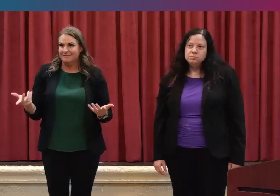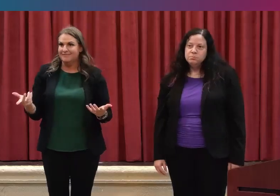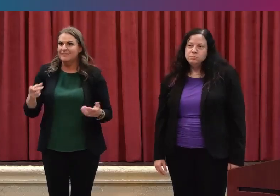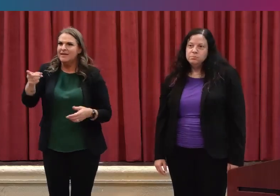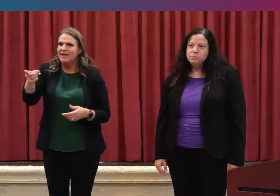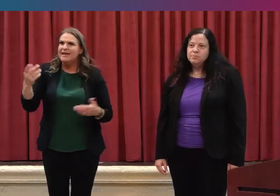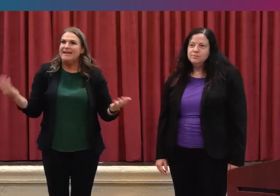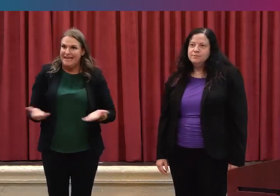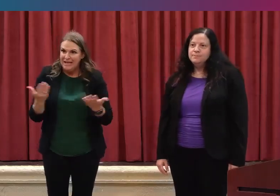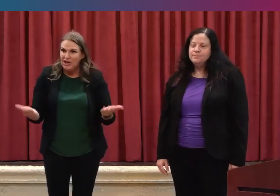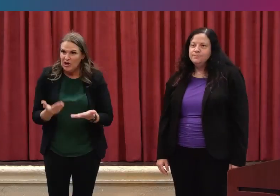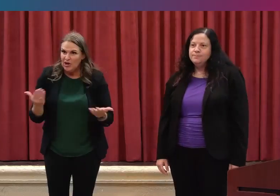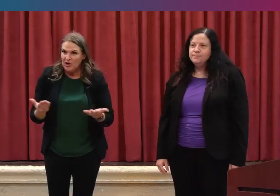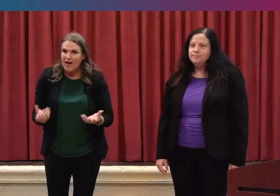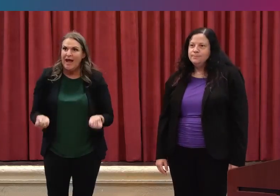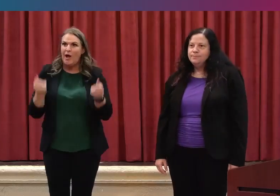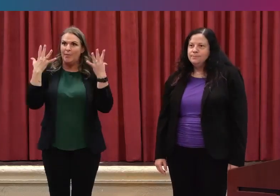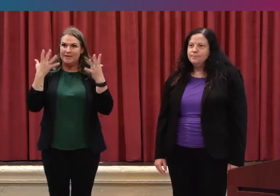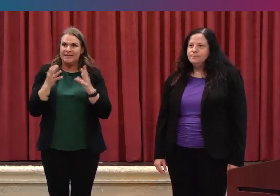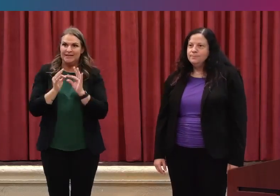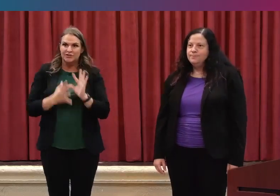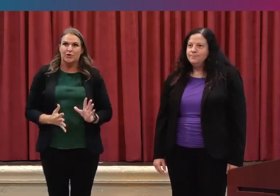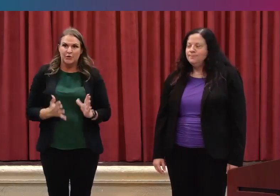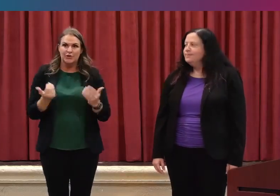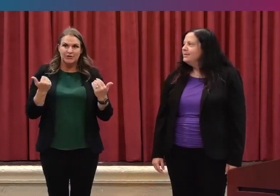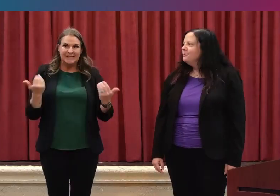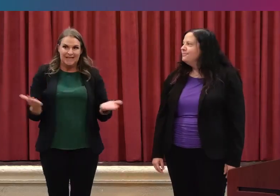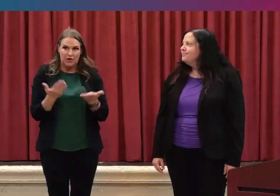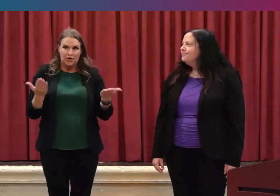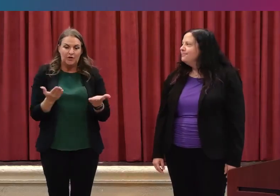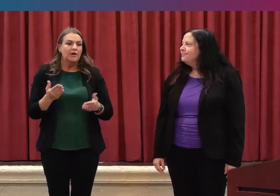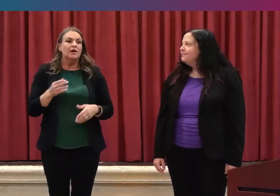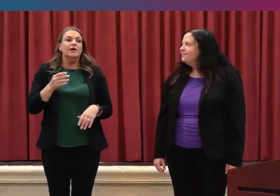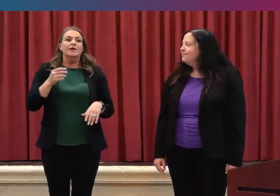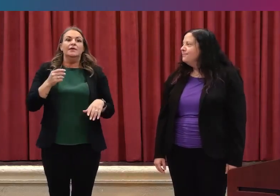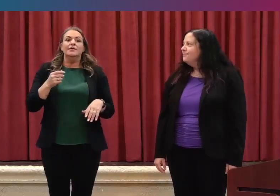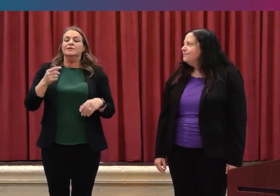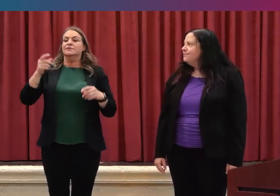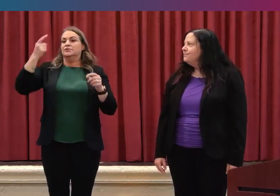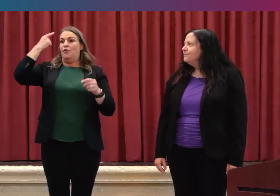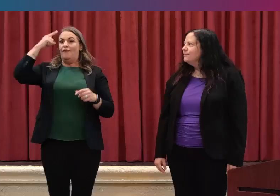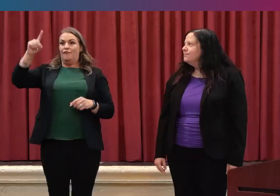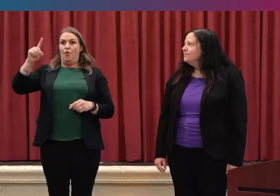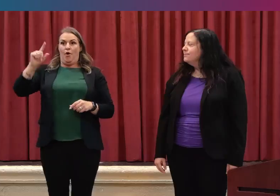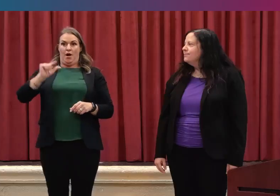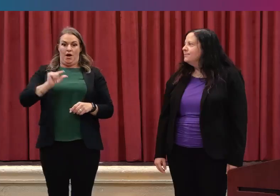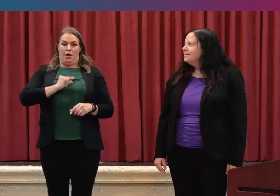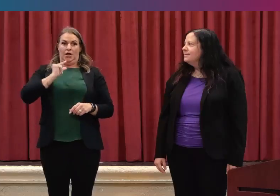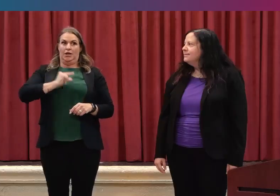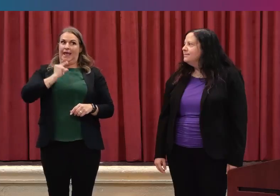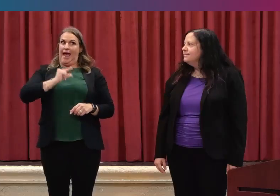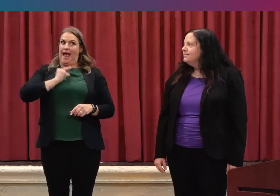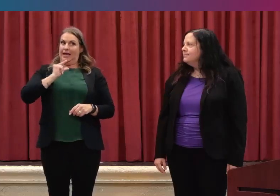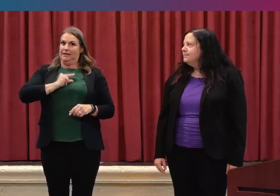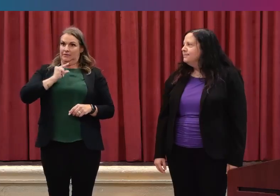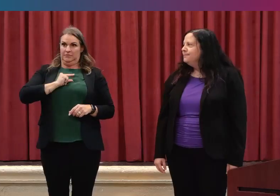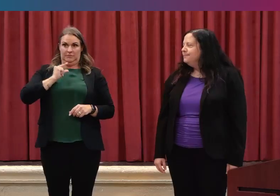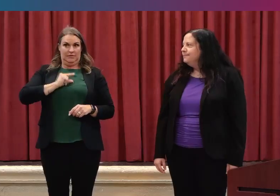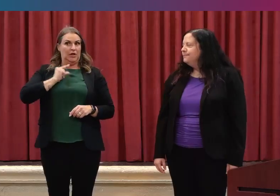said that is not enough. And so the question is now, how many interpreters are in